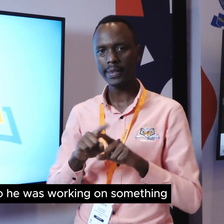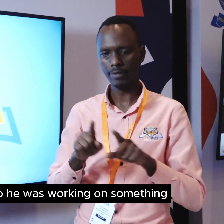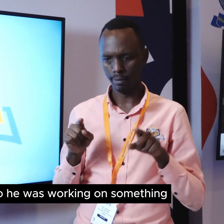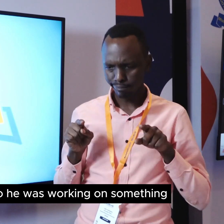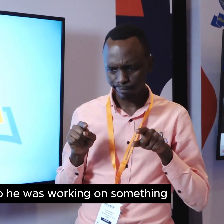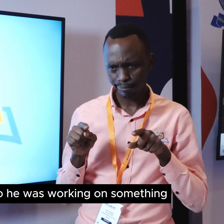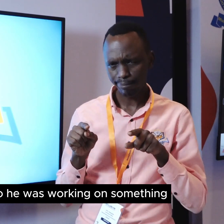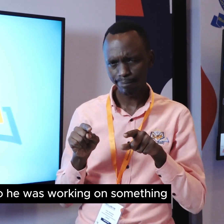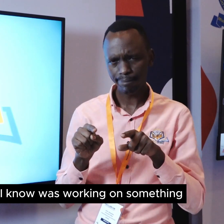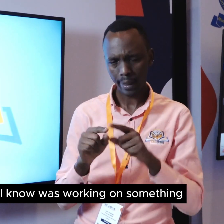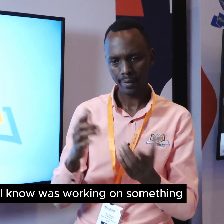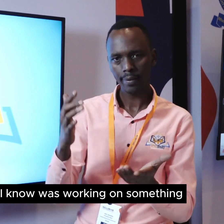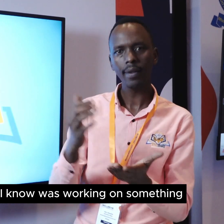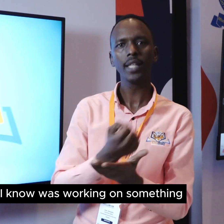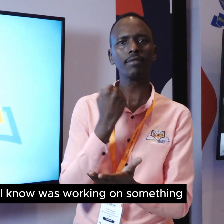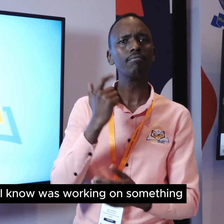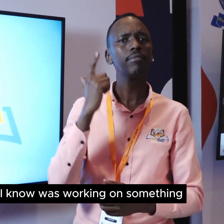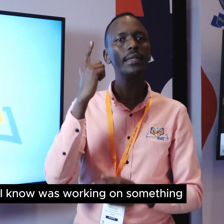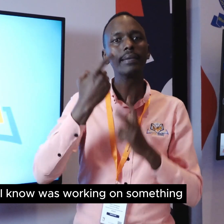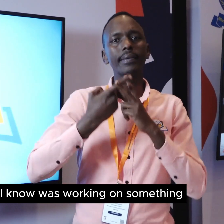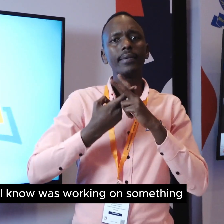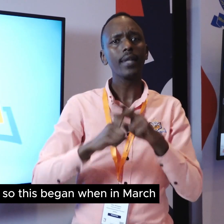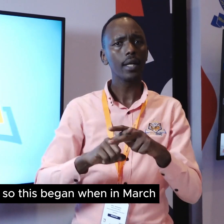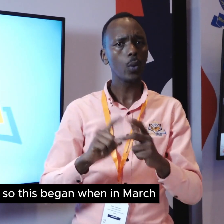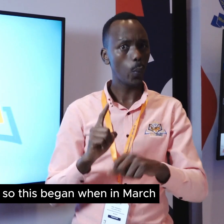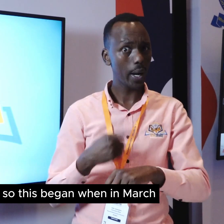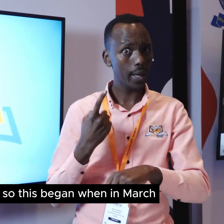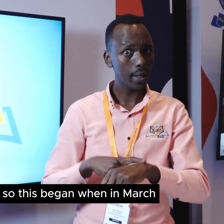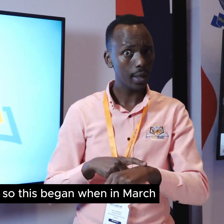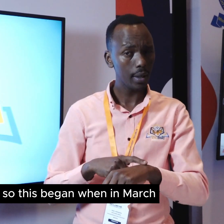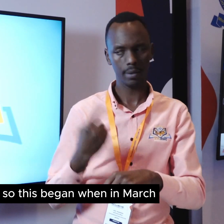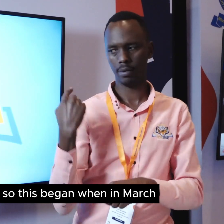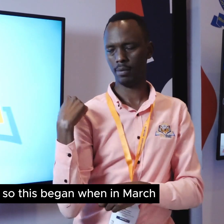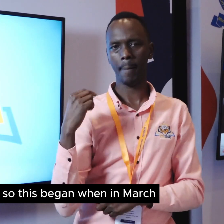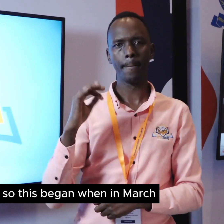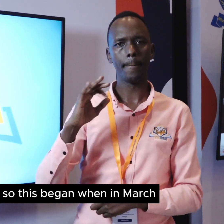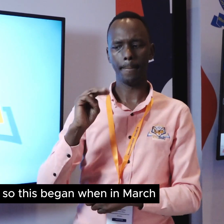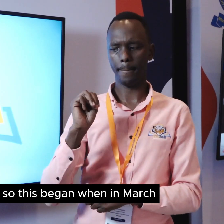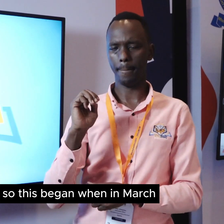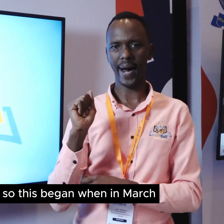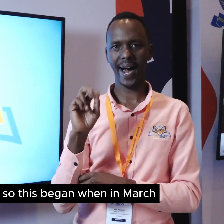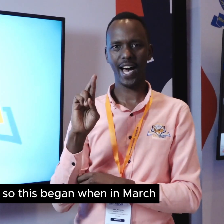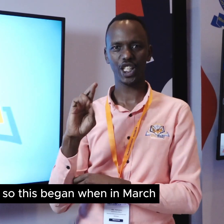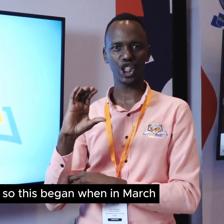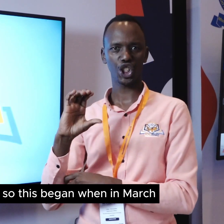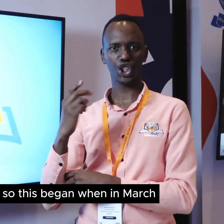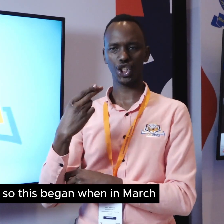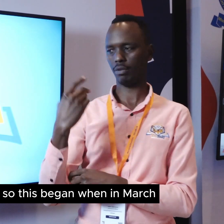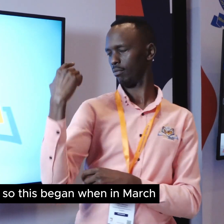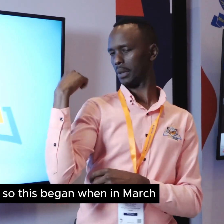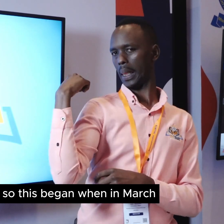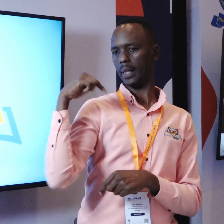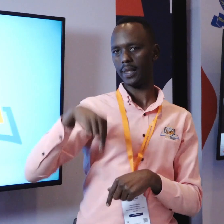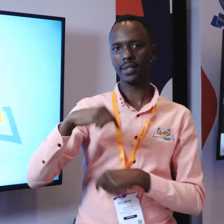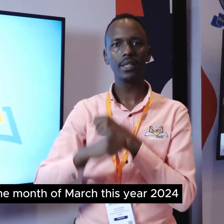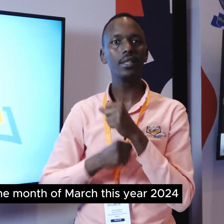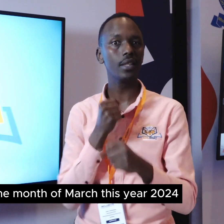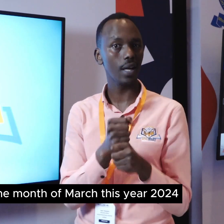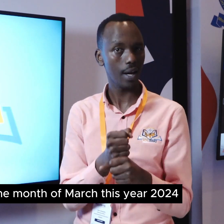working on something that I know was working on something. So this began when? In March, in the month of